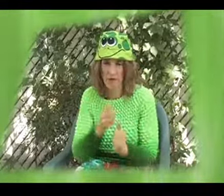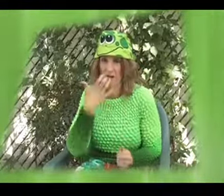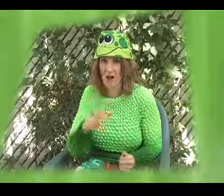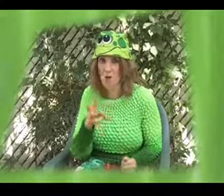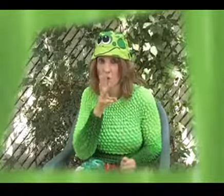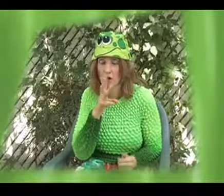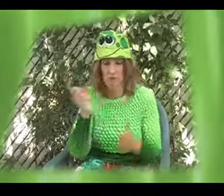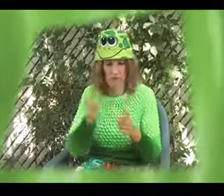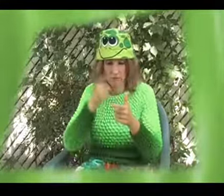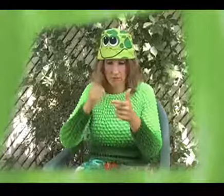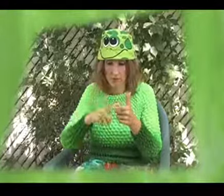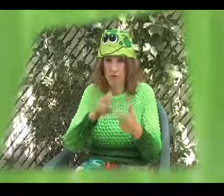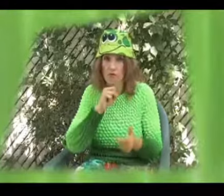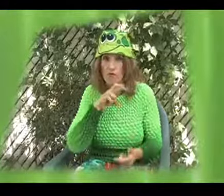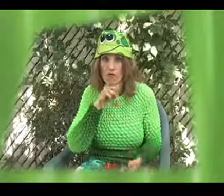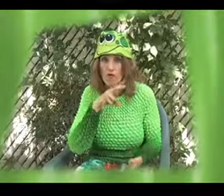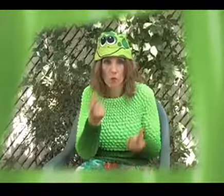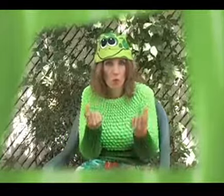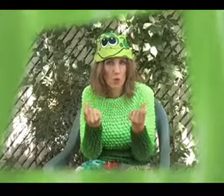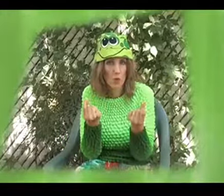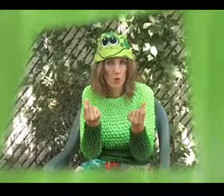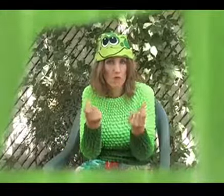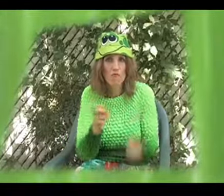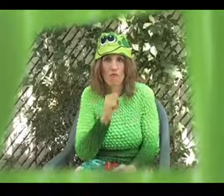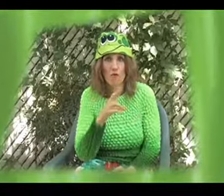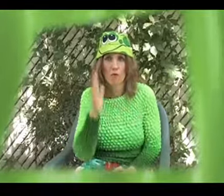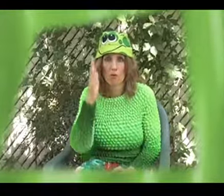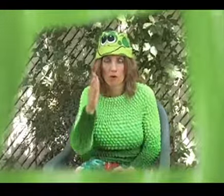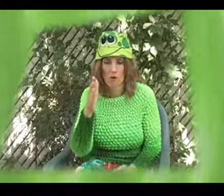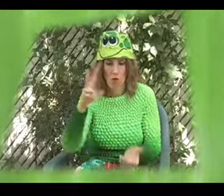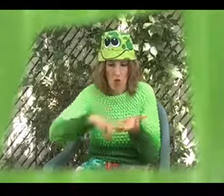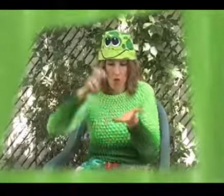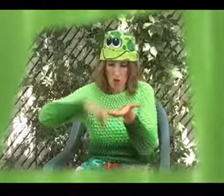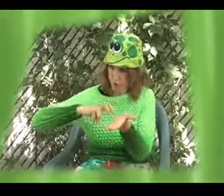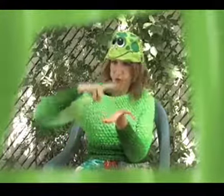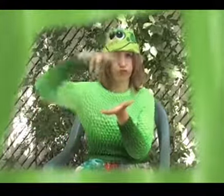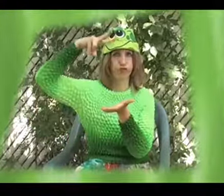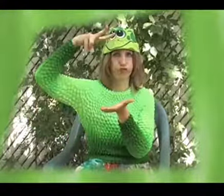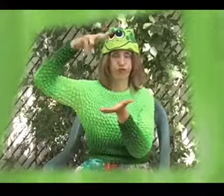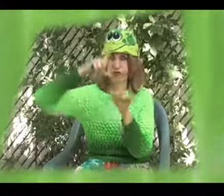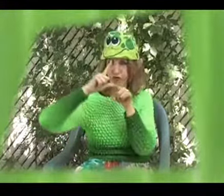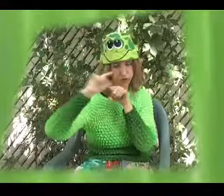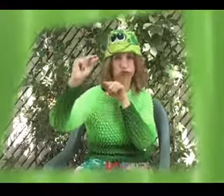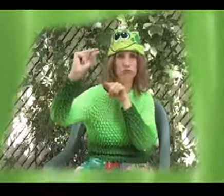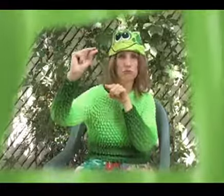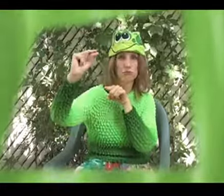with hot water, then what will that frog do? That frog will just jump right out of there and take off.